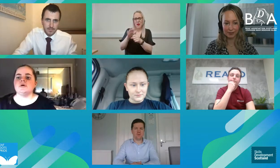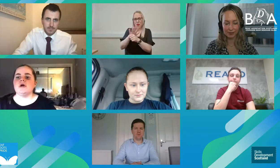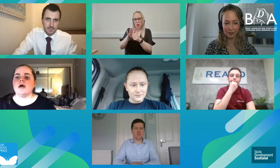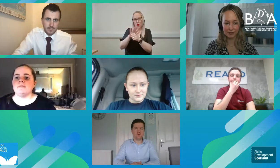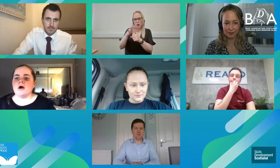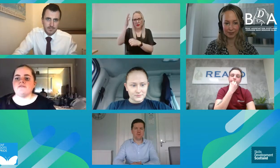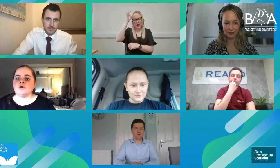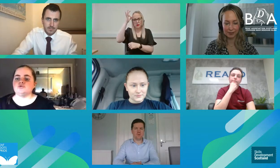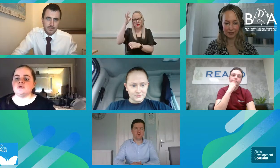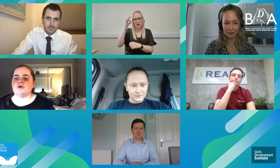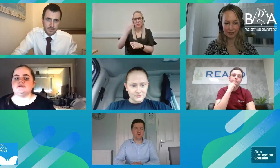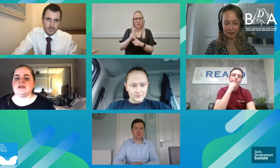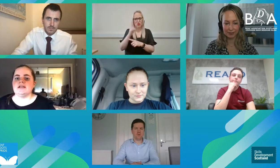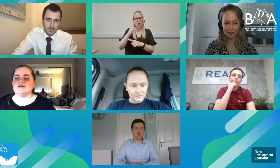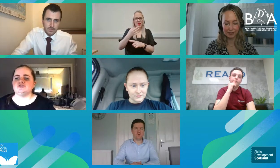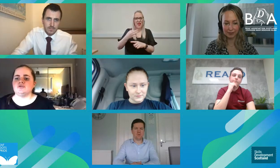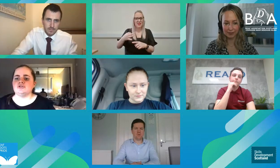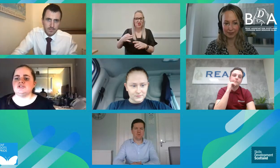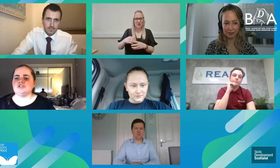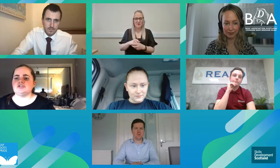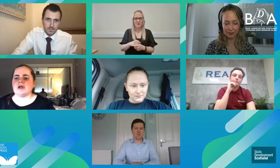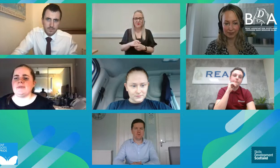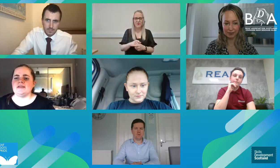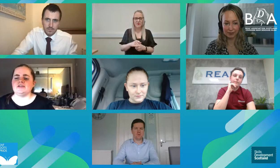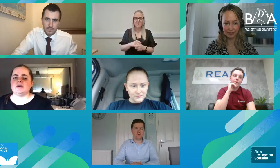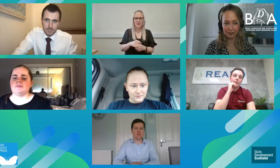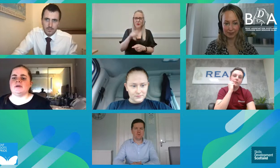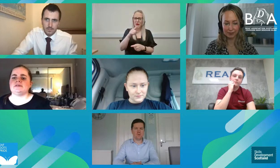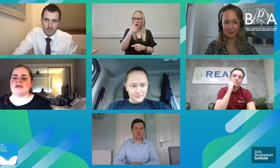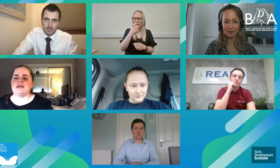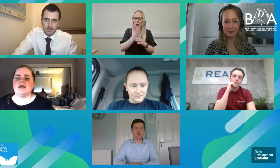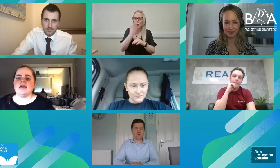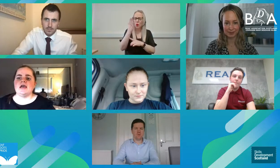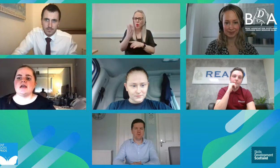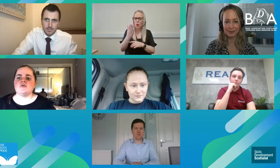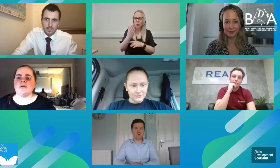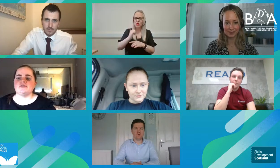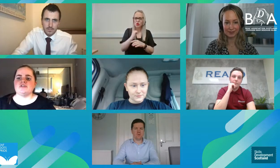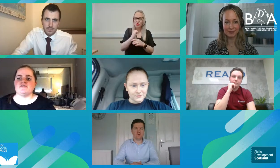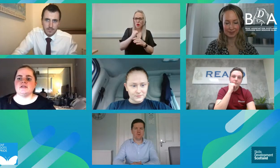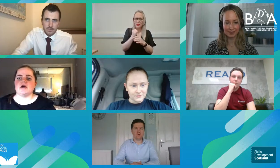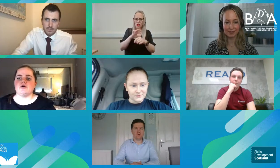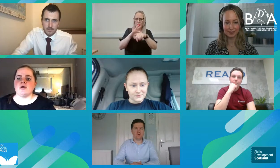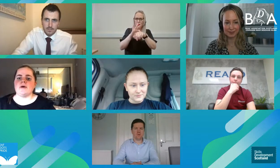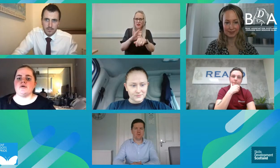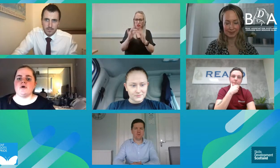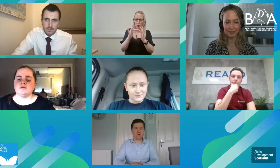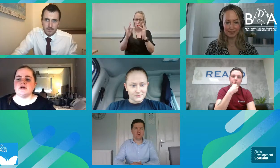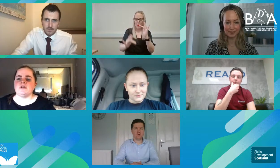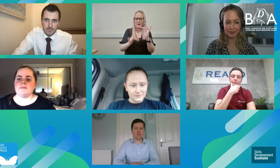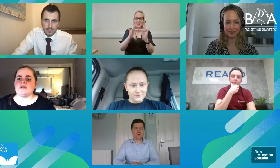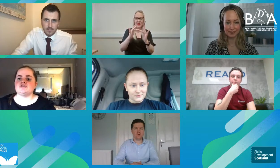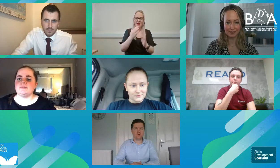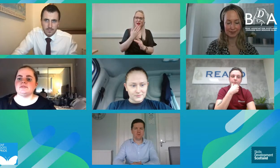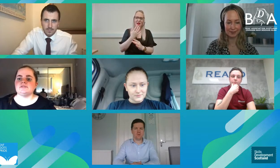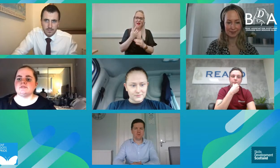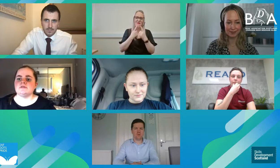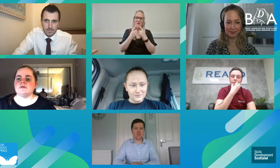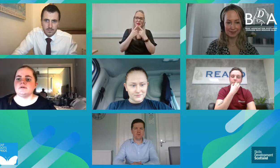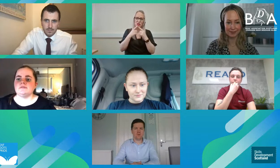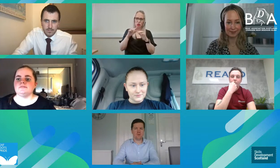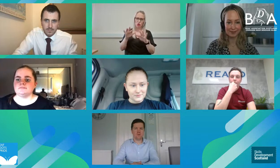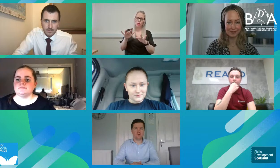Council. But if you also go onto the Scottish Apprenticeship website, you'll be able to find out about all the different